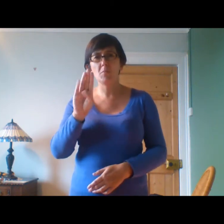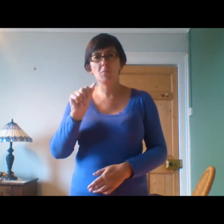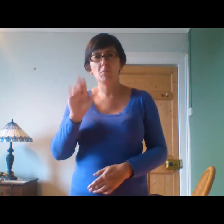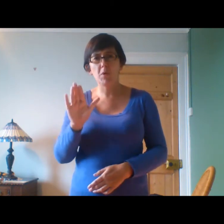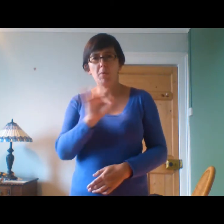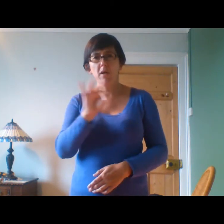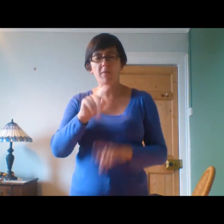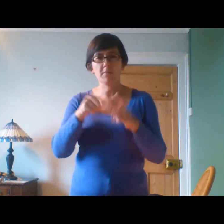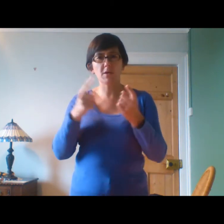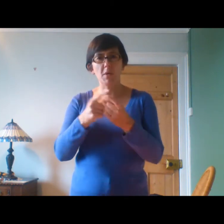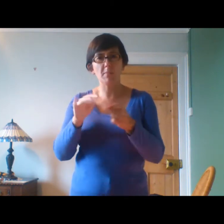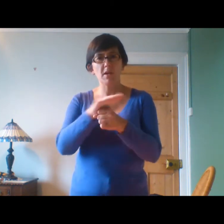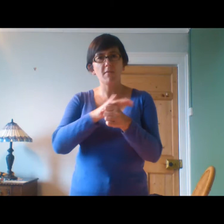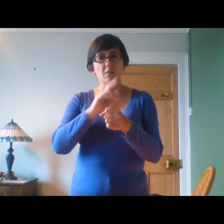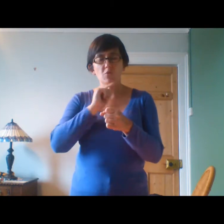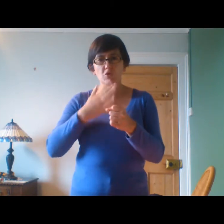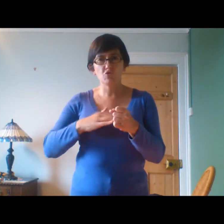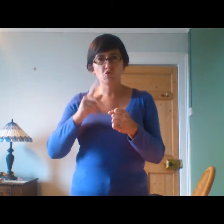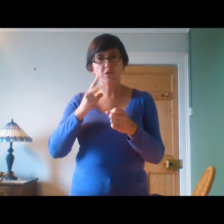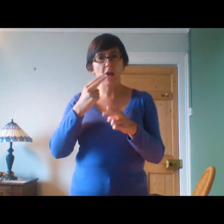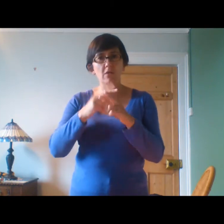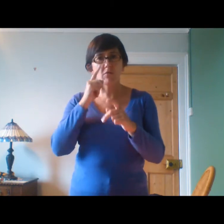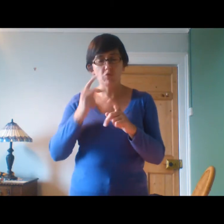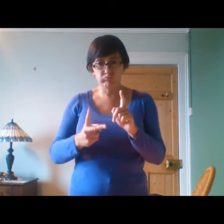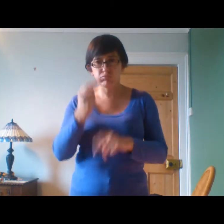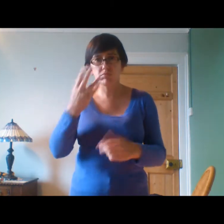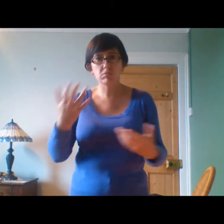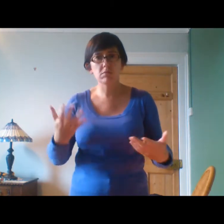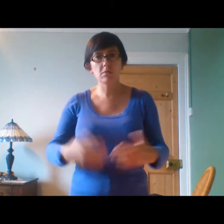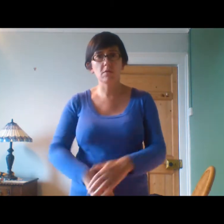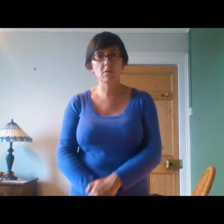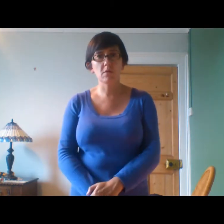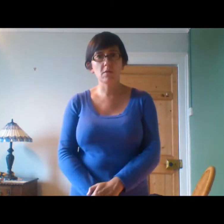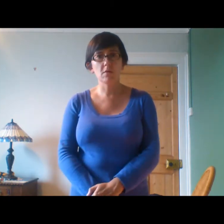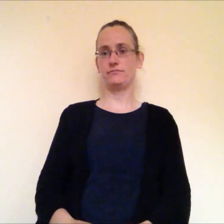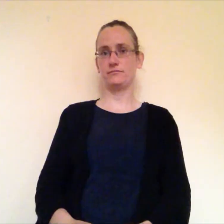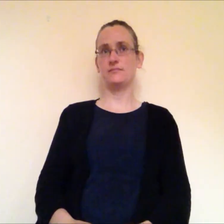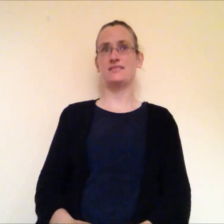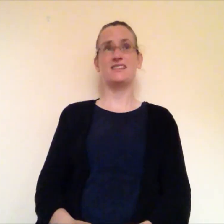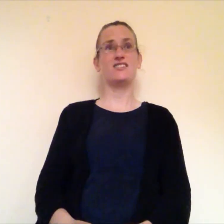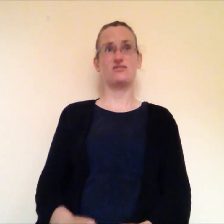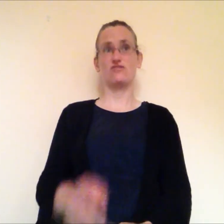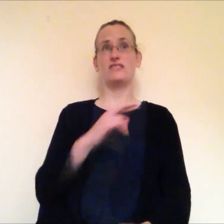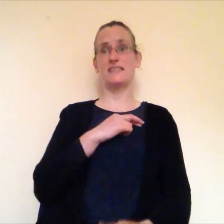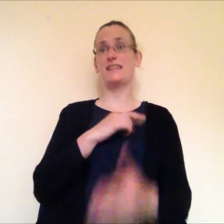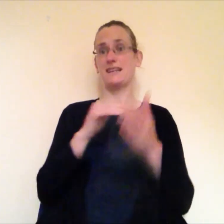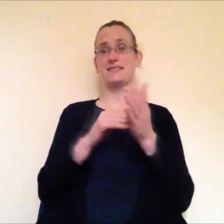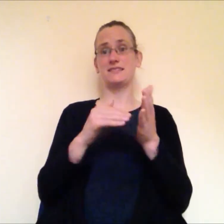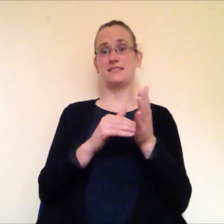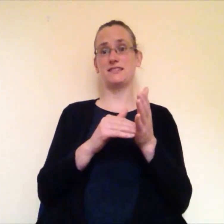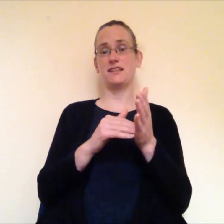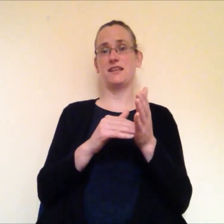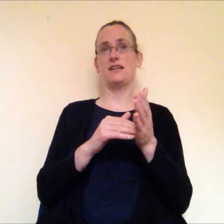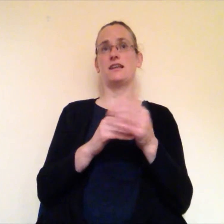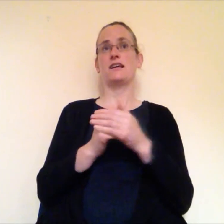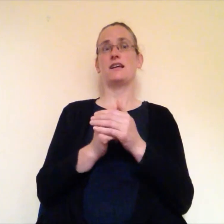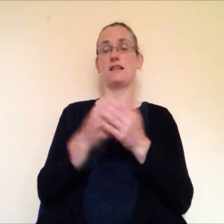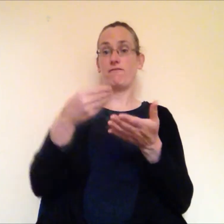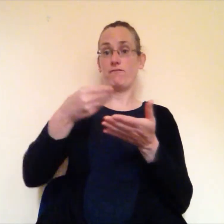come out of the blue? It really did, because I mean the funding had. It really did, because I mean the funding had